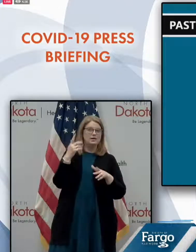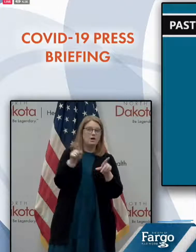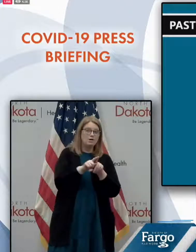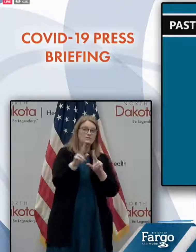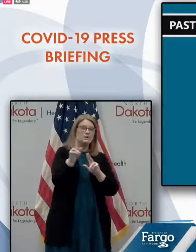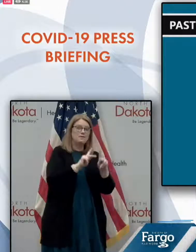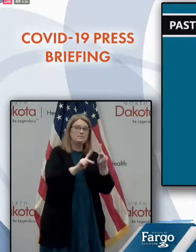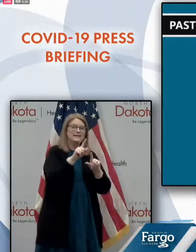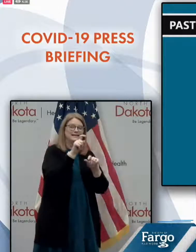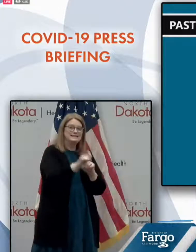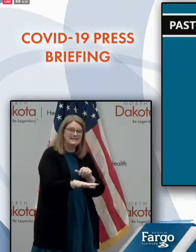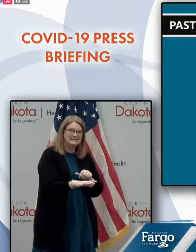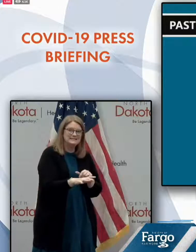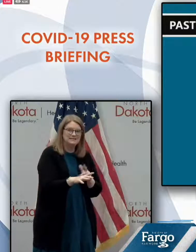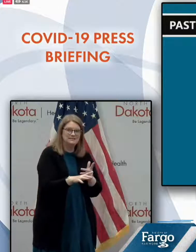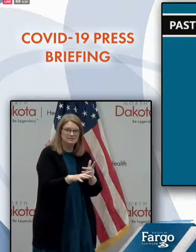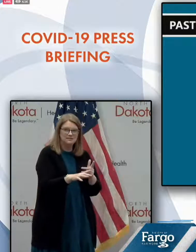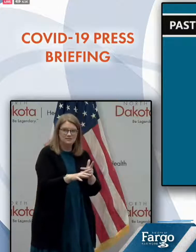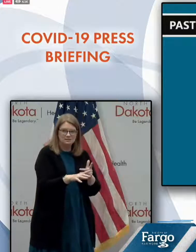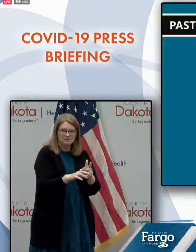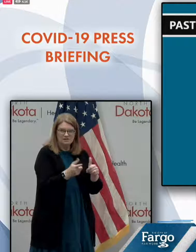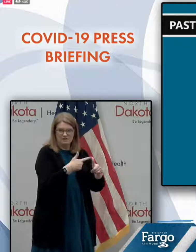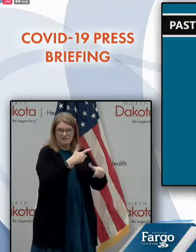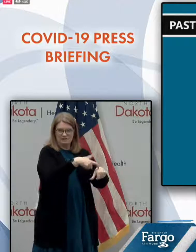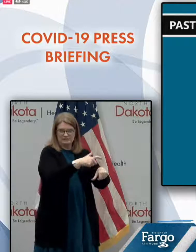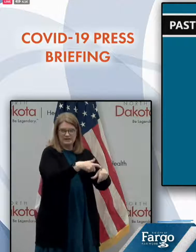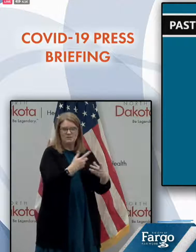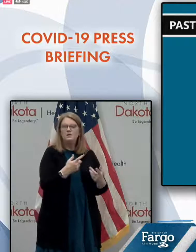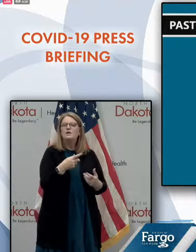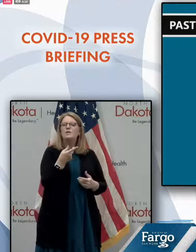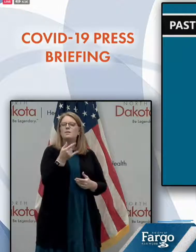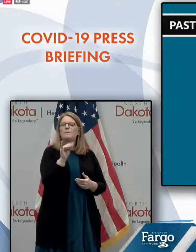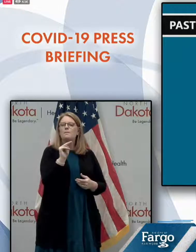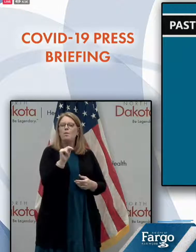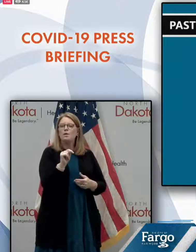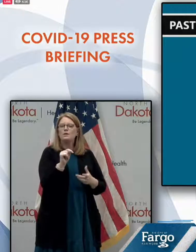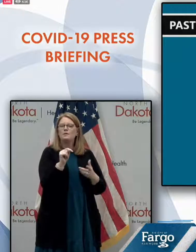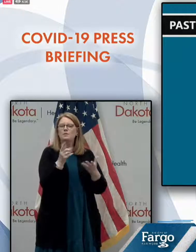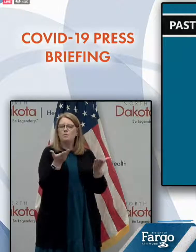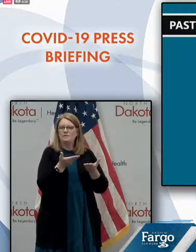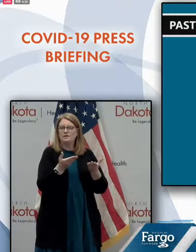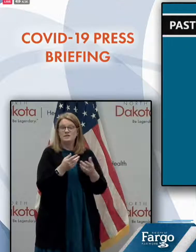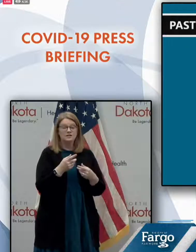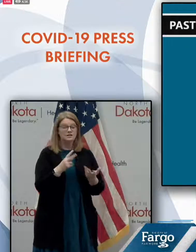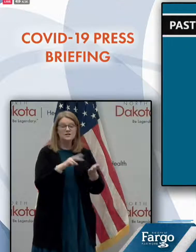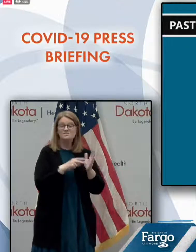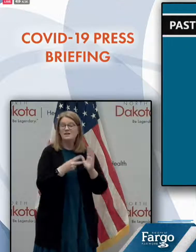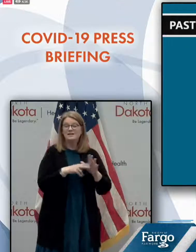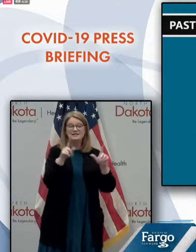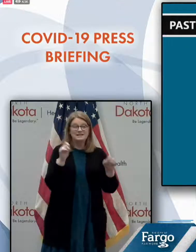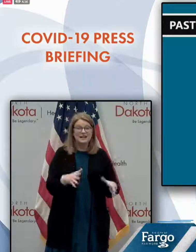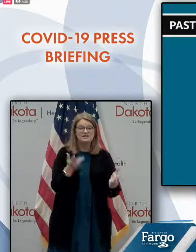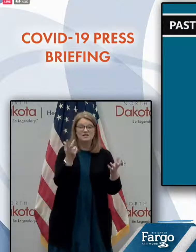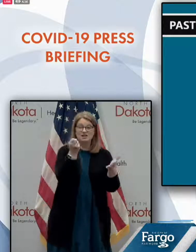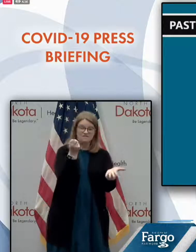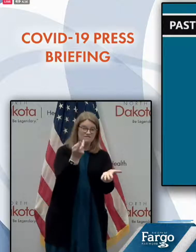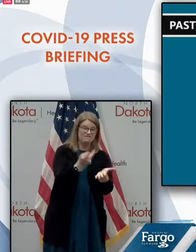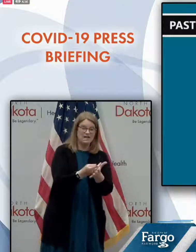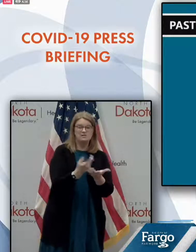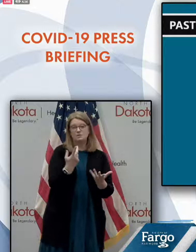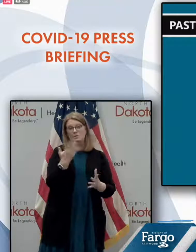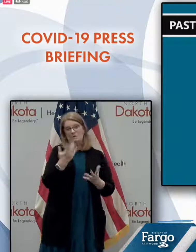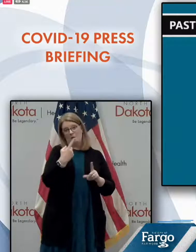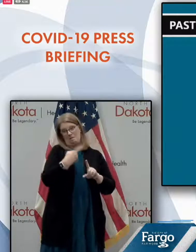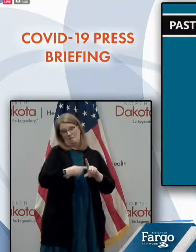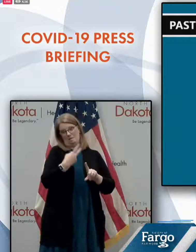This is the point prevalence rate that we talk about, which is because these tests are all valid, even if someone was tested a month or two earlier and they